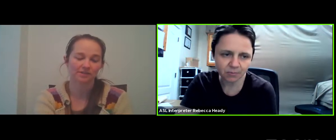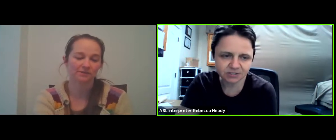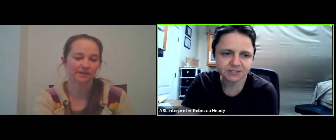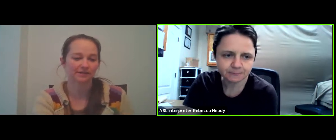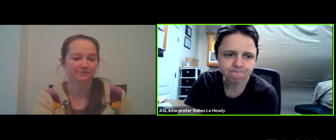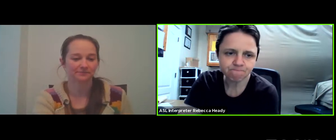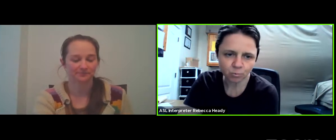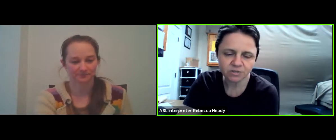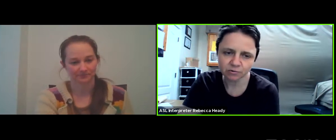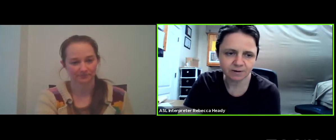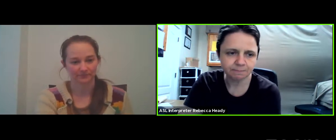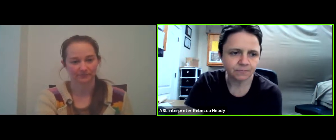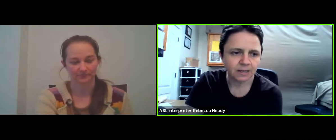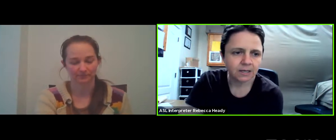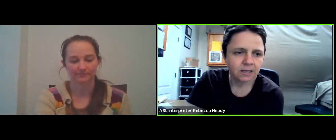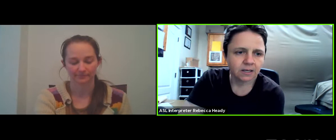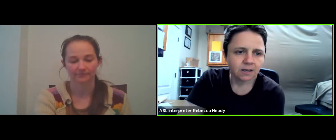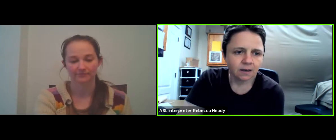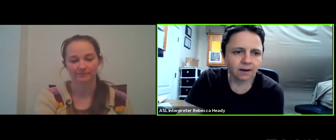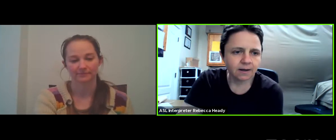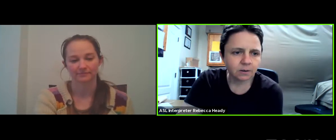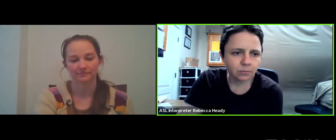The 1, 2, yeah. 1, 2, 3.